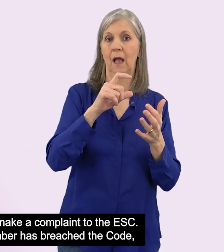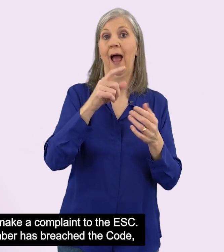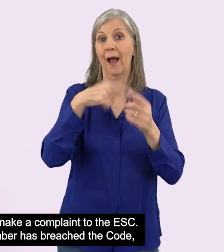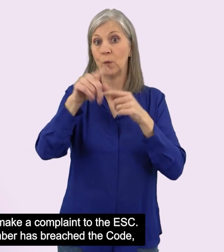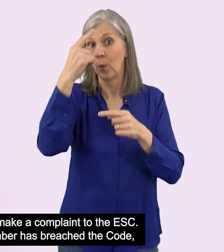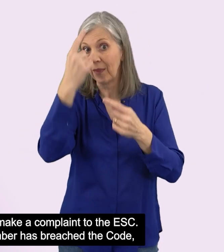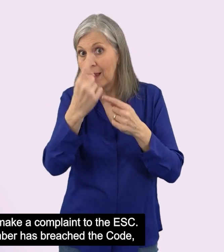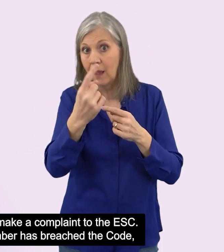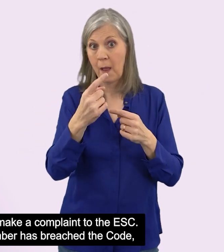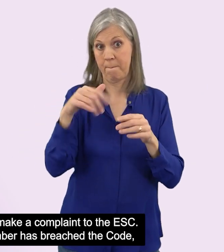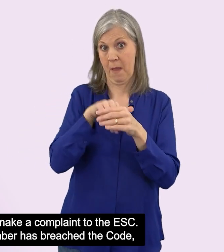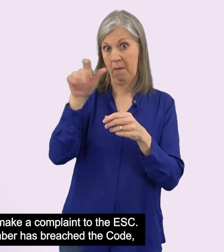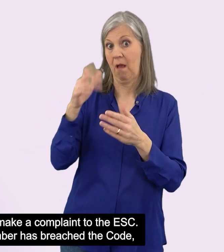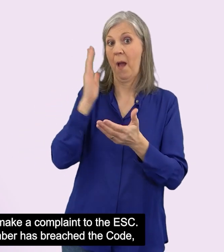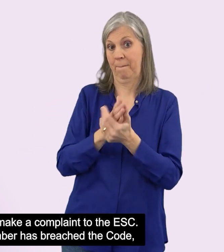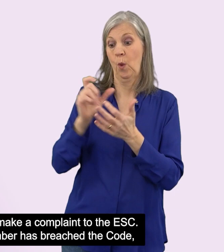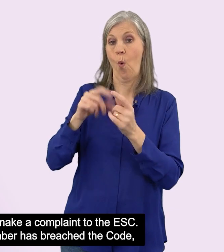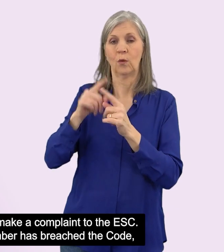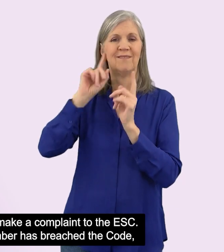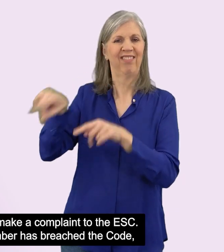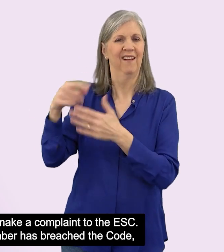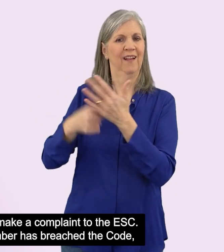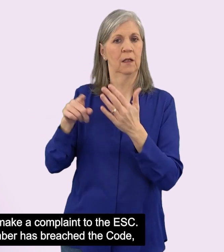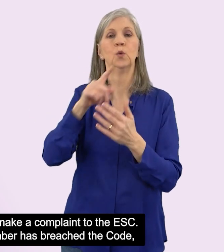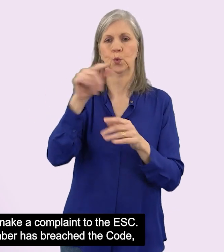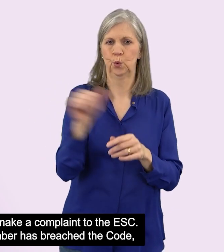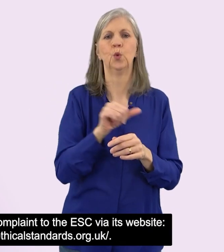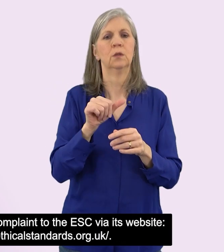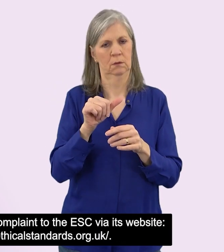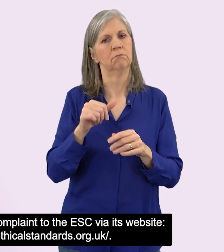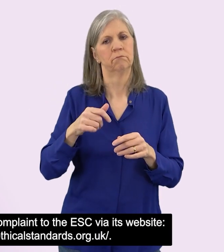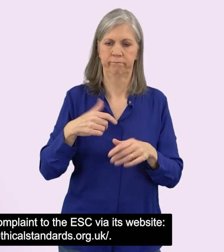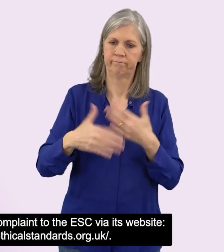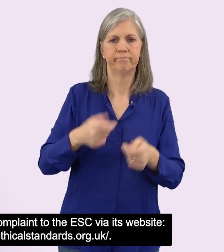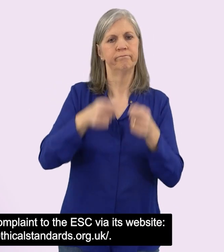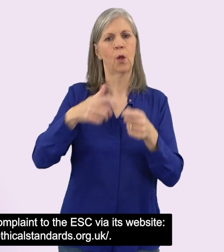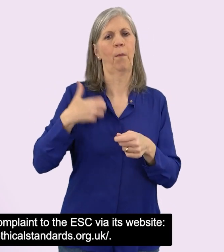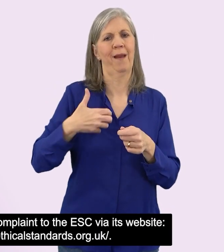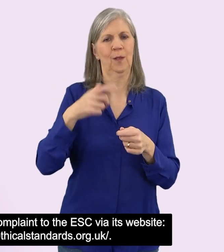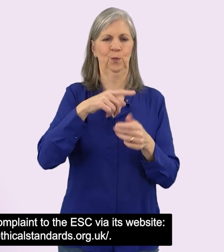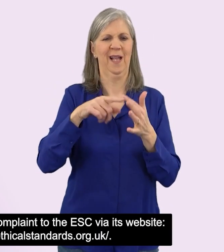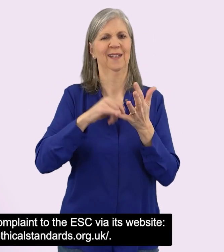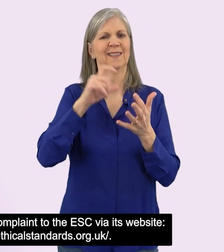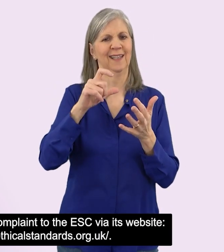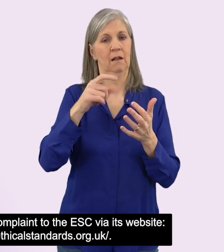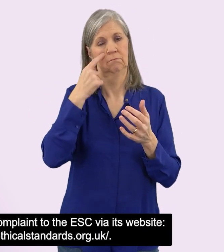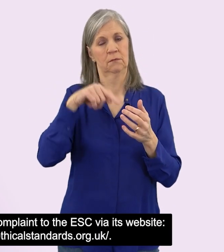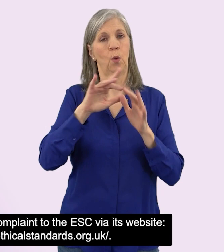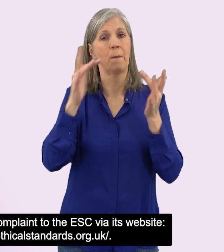12.2. Anyone can make a complaint to the ESC. If you think a member has breached the code, you should make